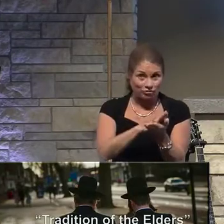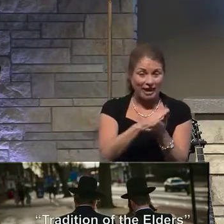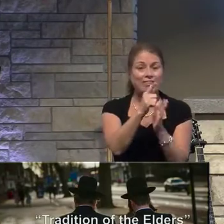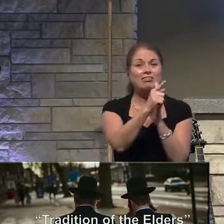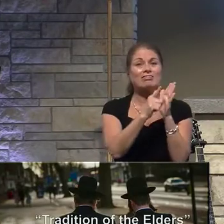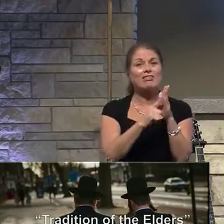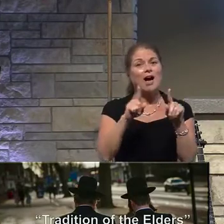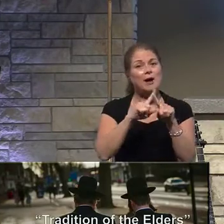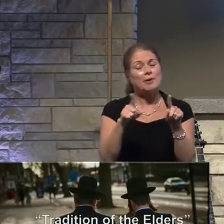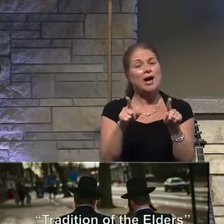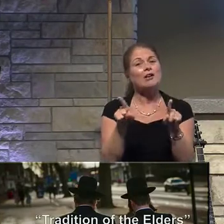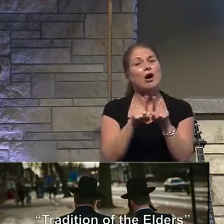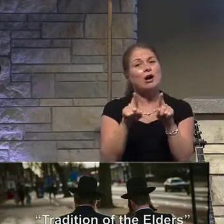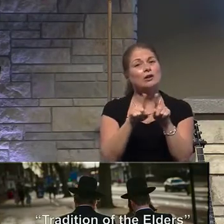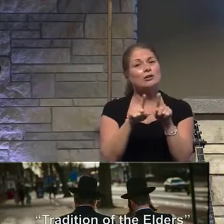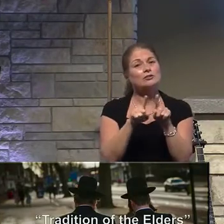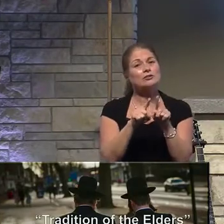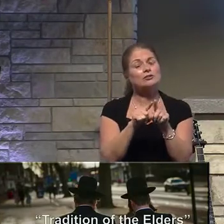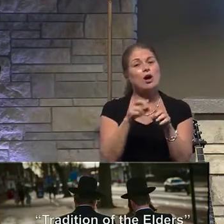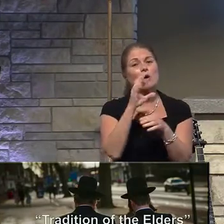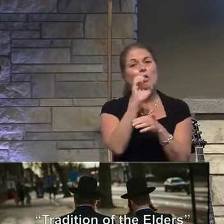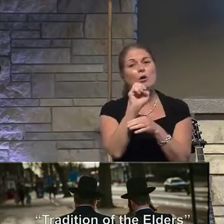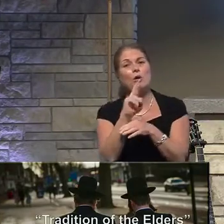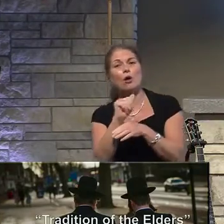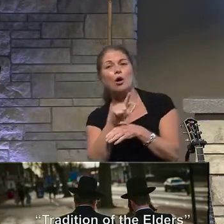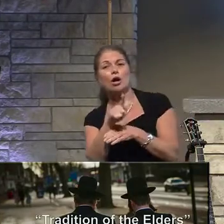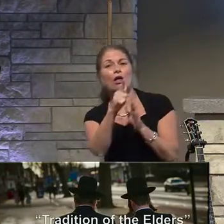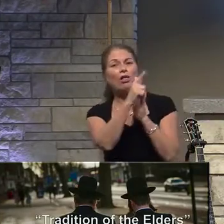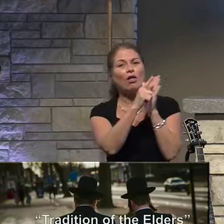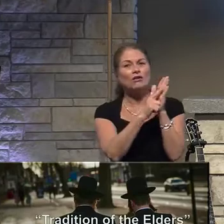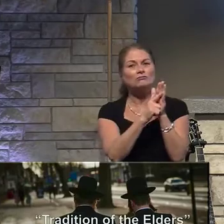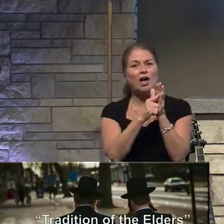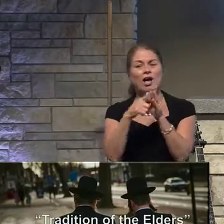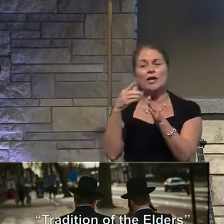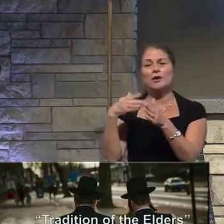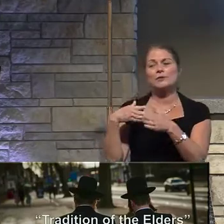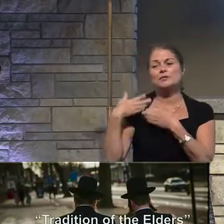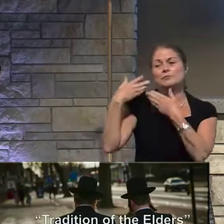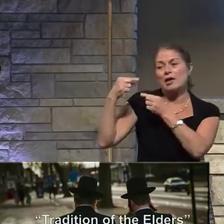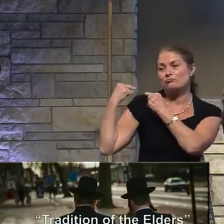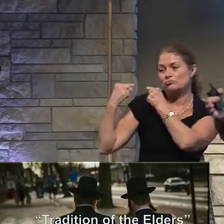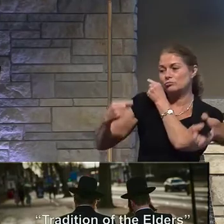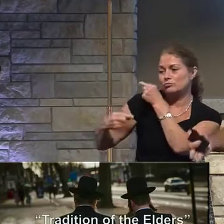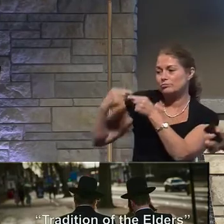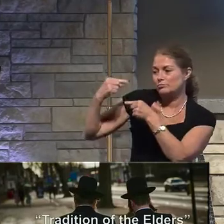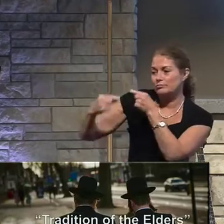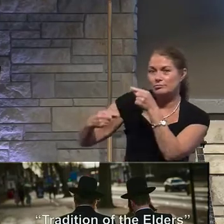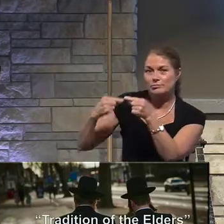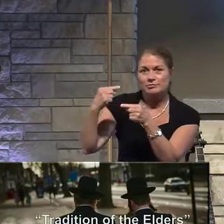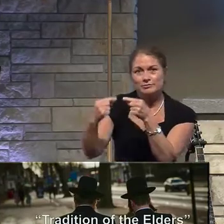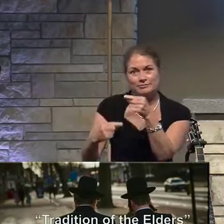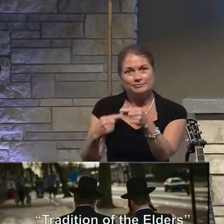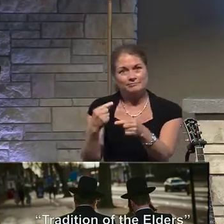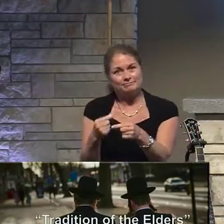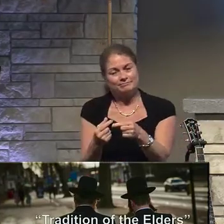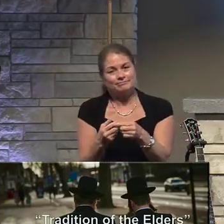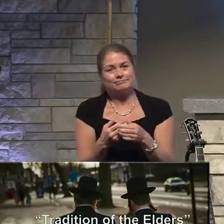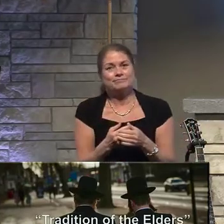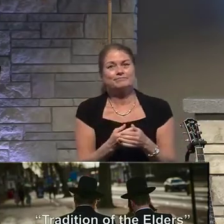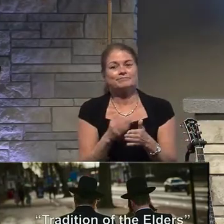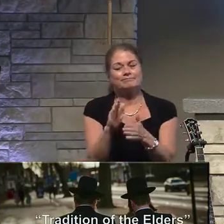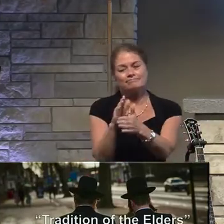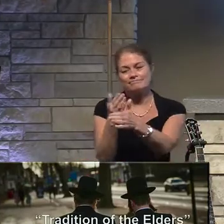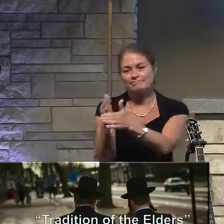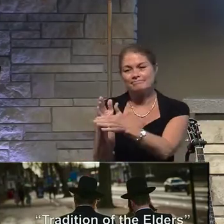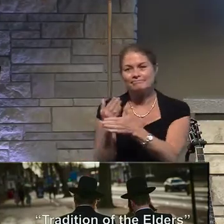also gave Moses an oral law. And that oral law was passed on from generation to generation to generation. And the oral